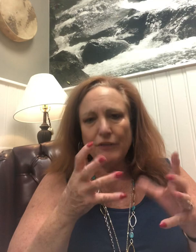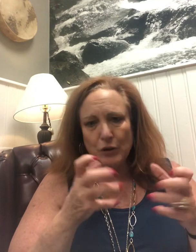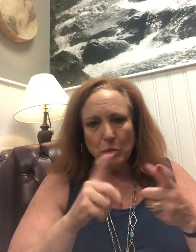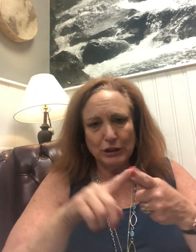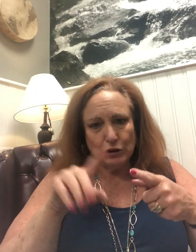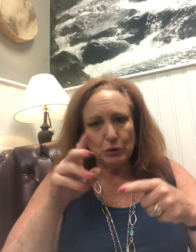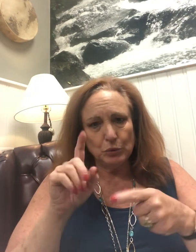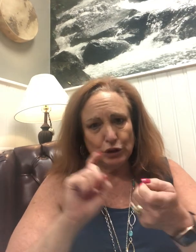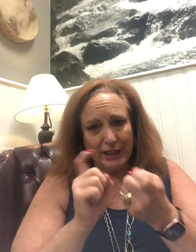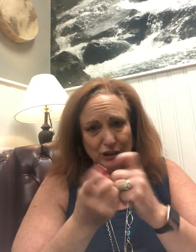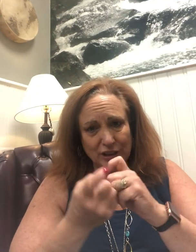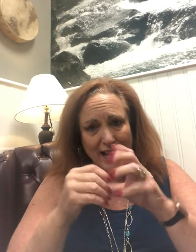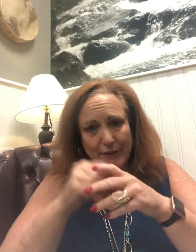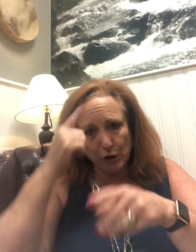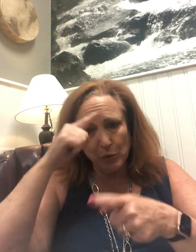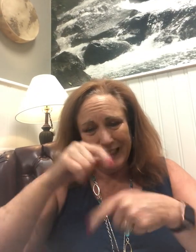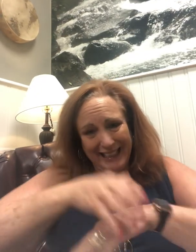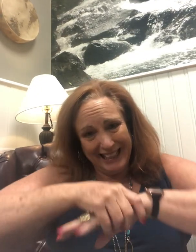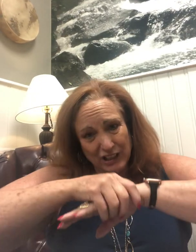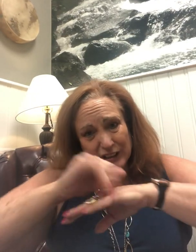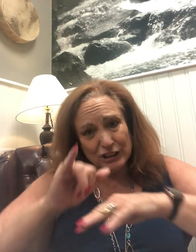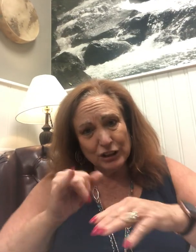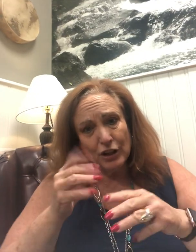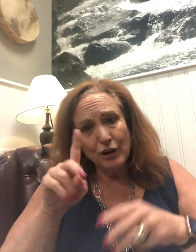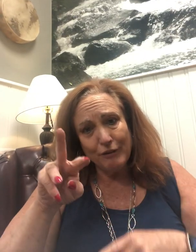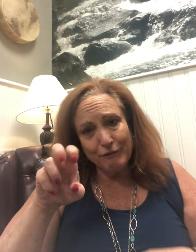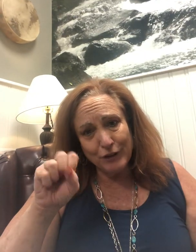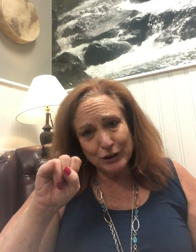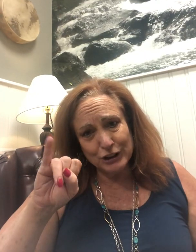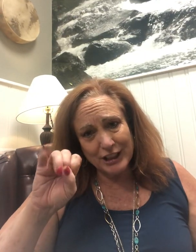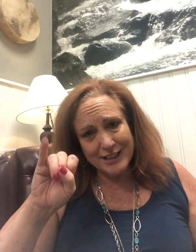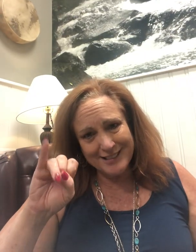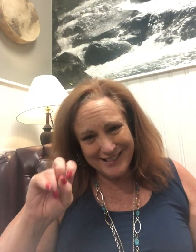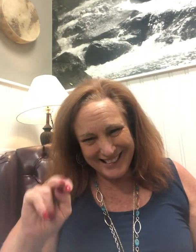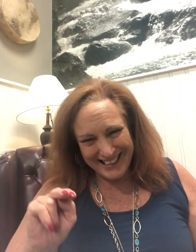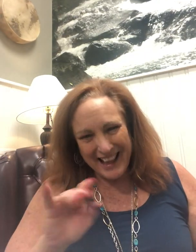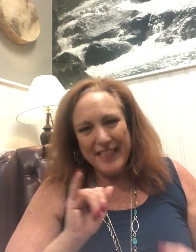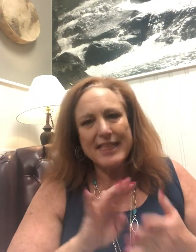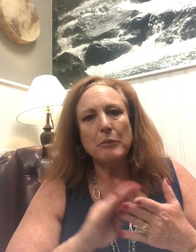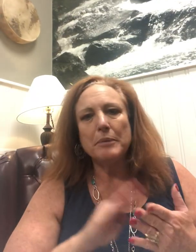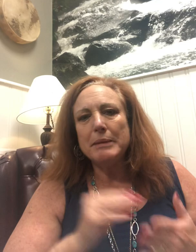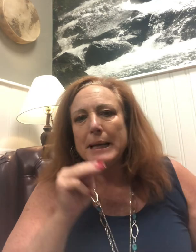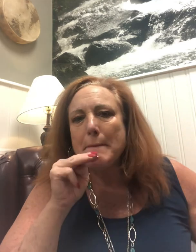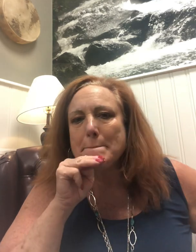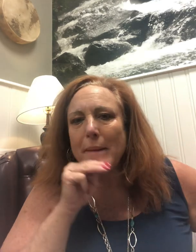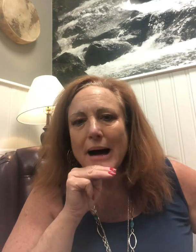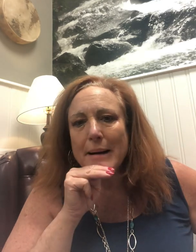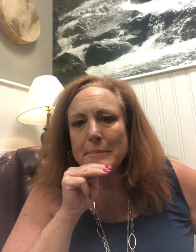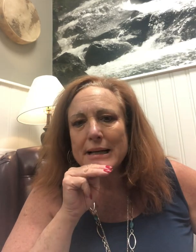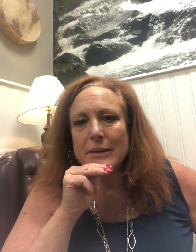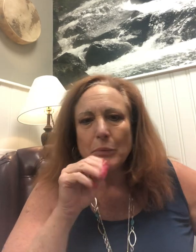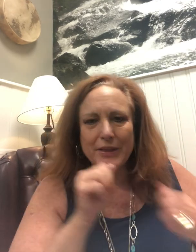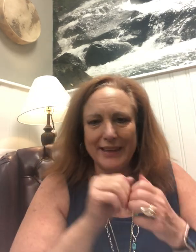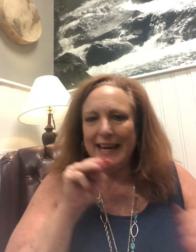If you want to change that to an English version, that would be mom with an